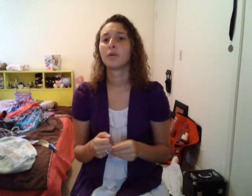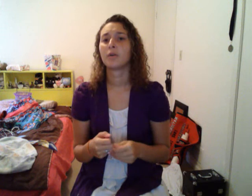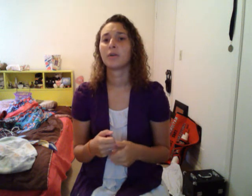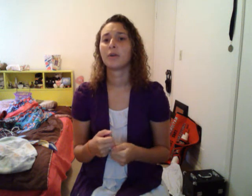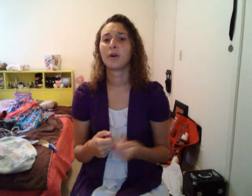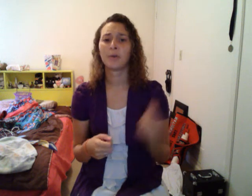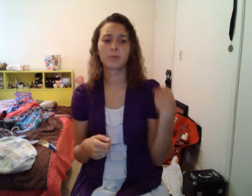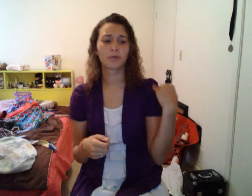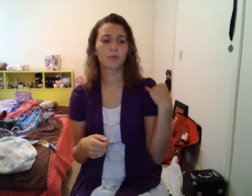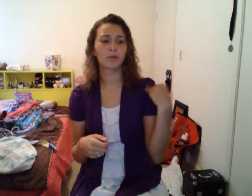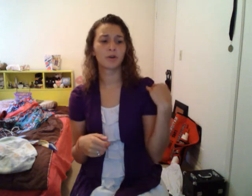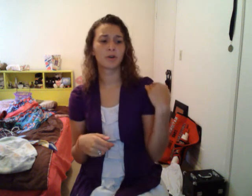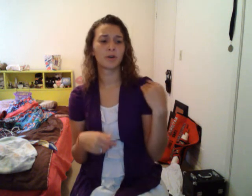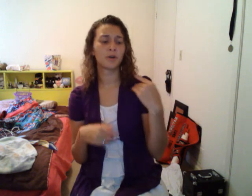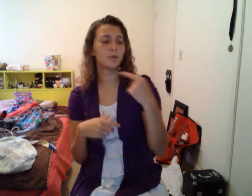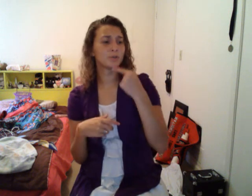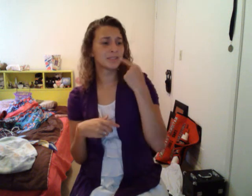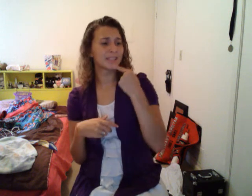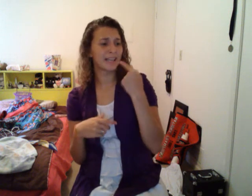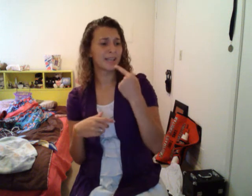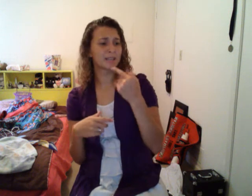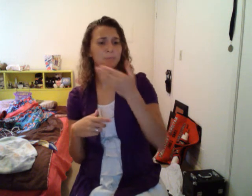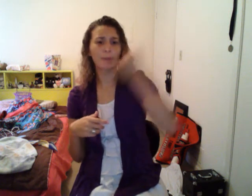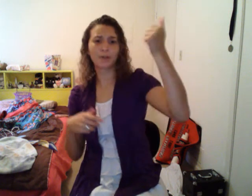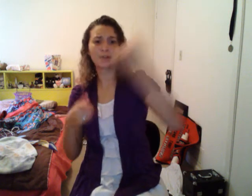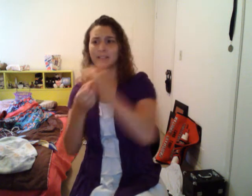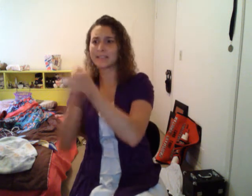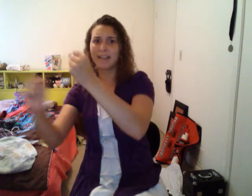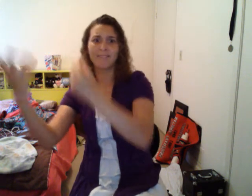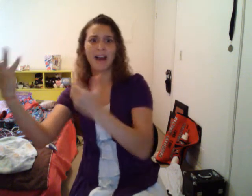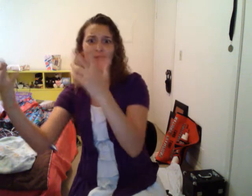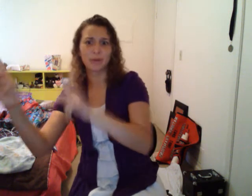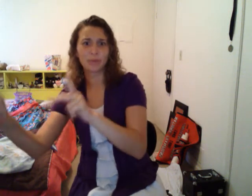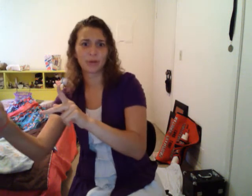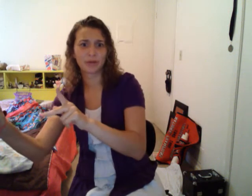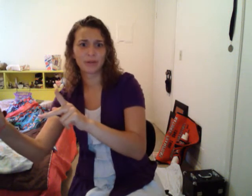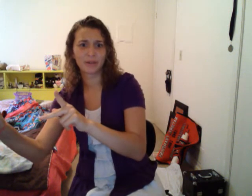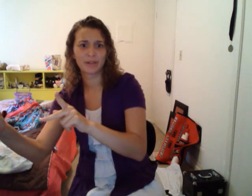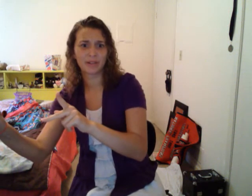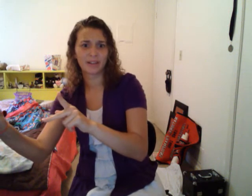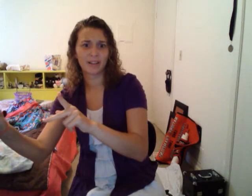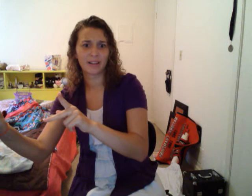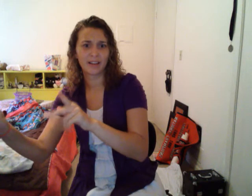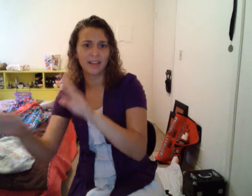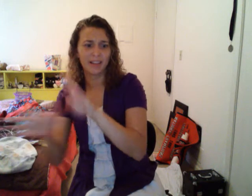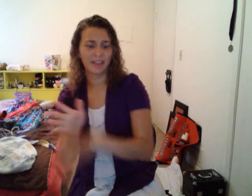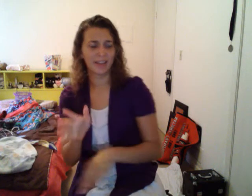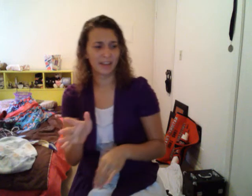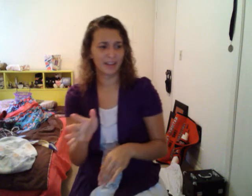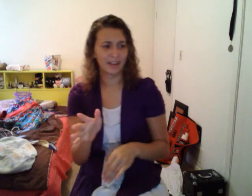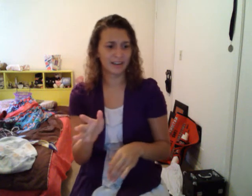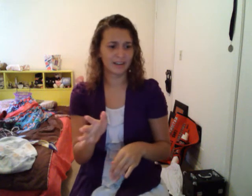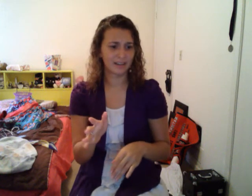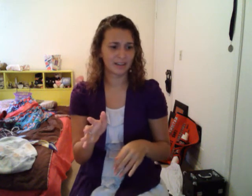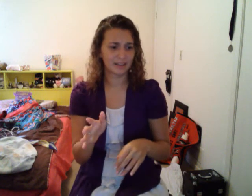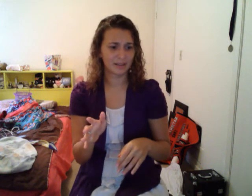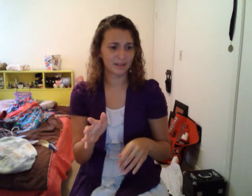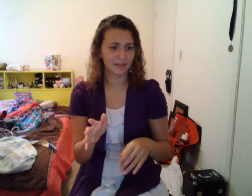Better to save 5 lives even if it means sacrificing 1. What became of the principle that almost everyone endorsed in the